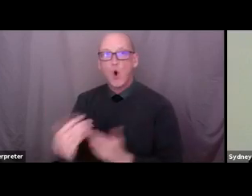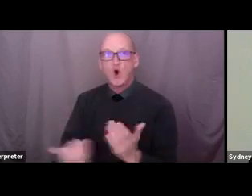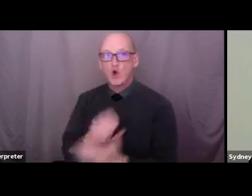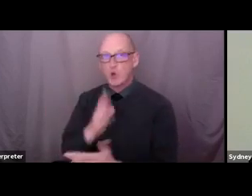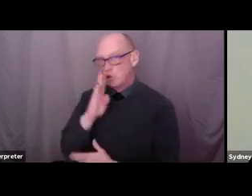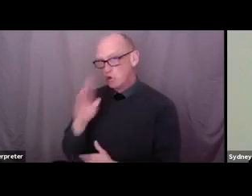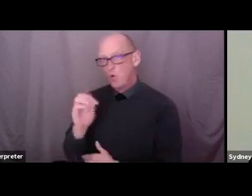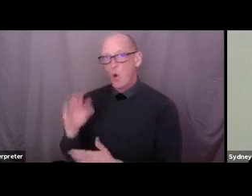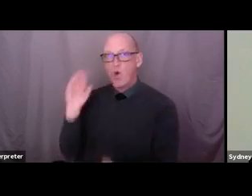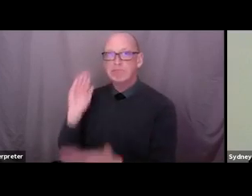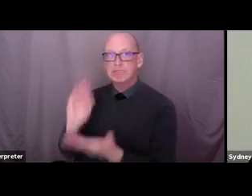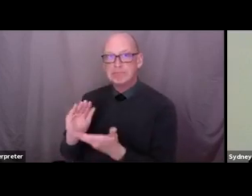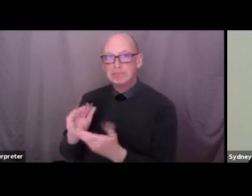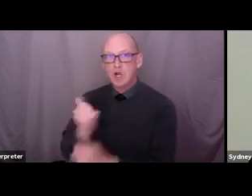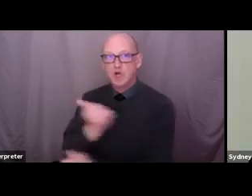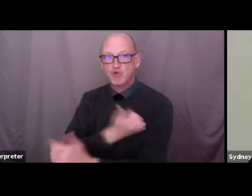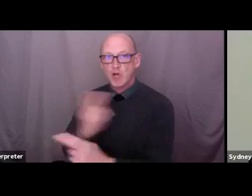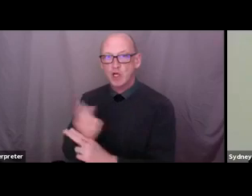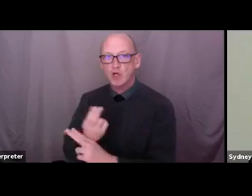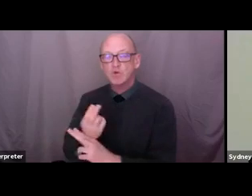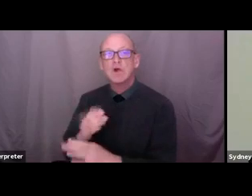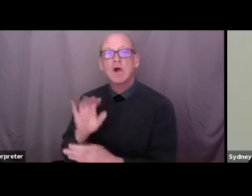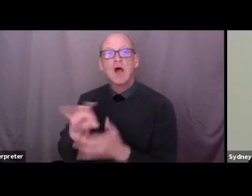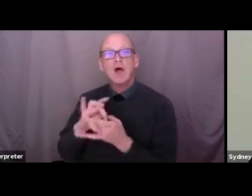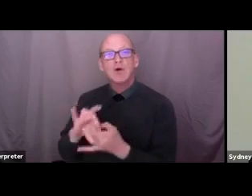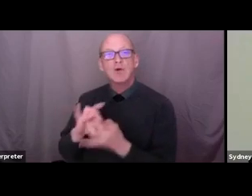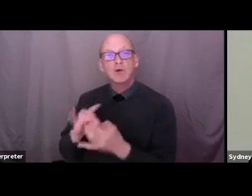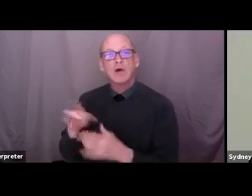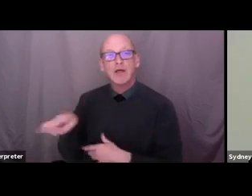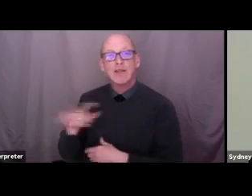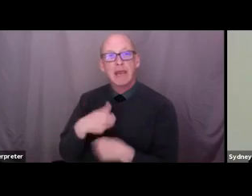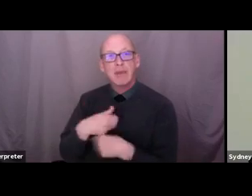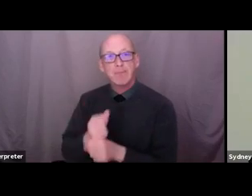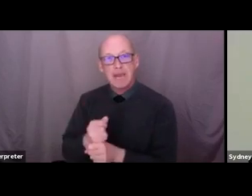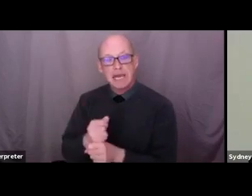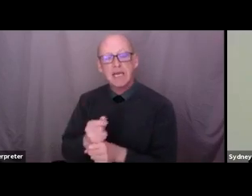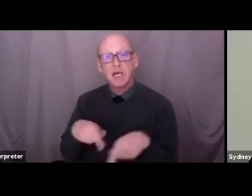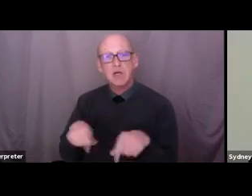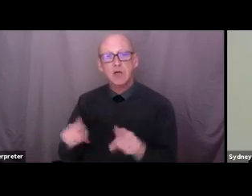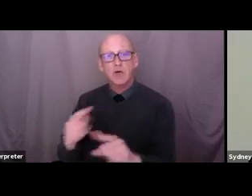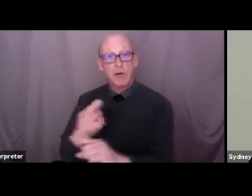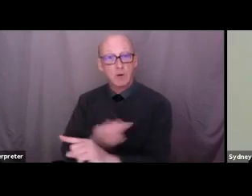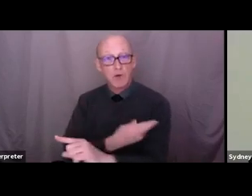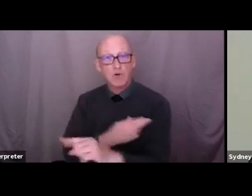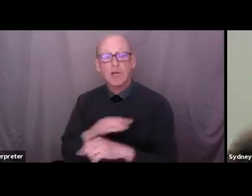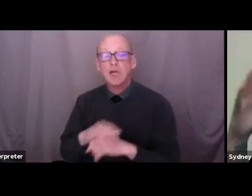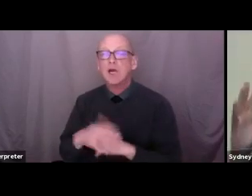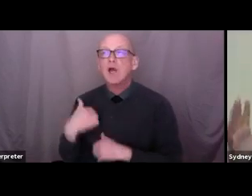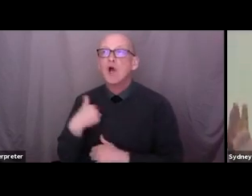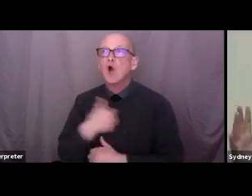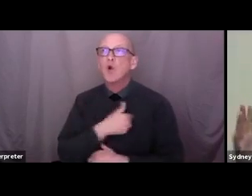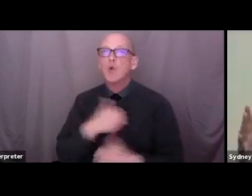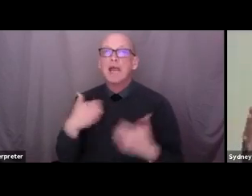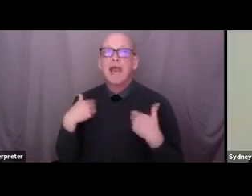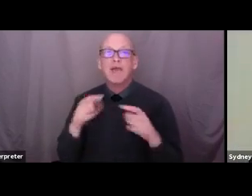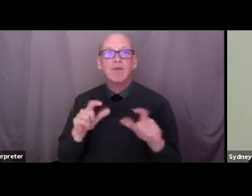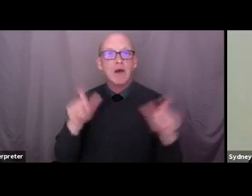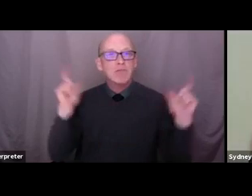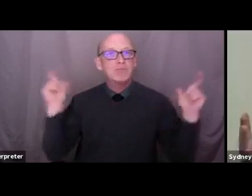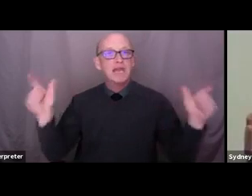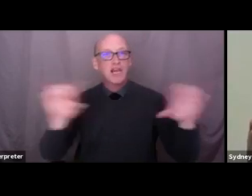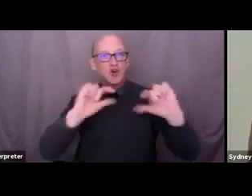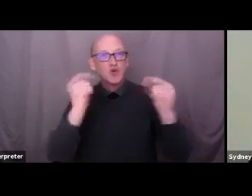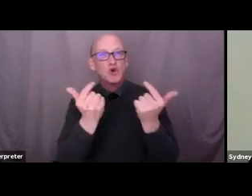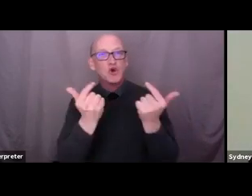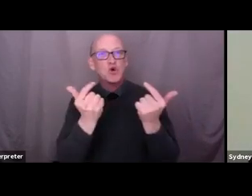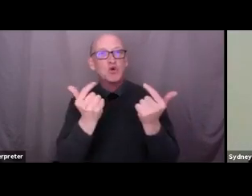their drug use is the relationships that they make in recovery. And so basically we've taken these big groups of people that get together